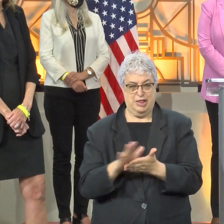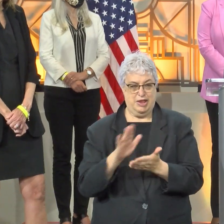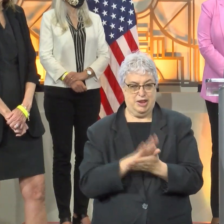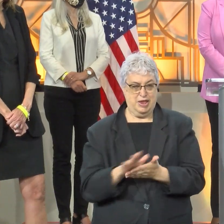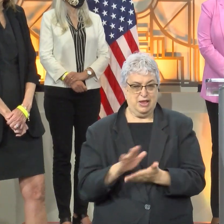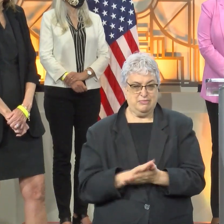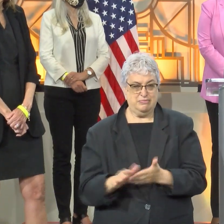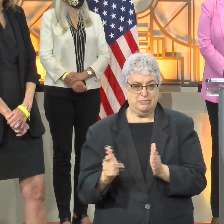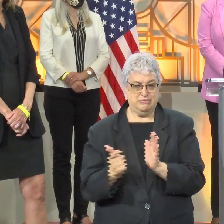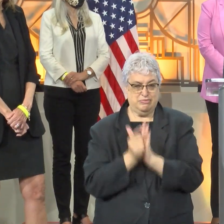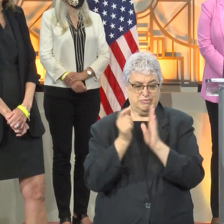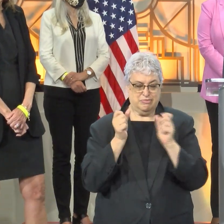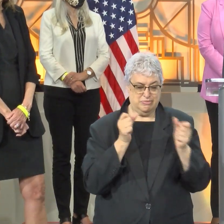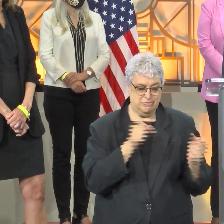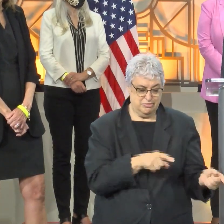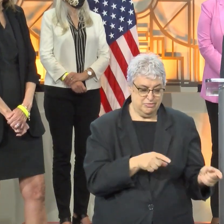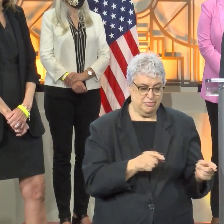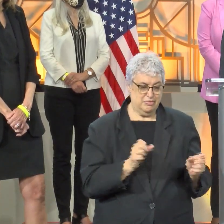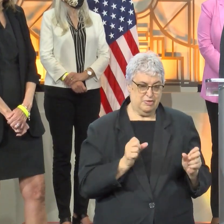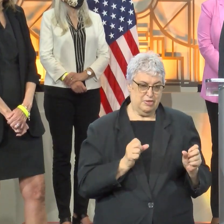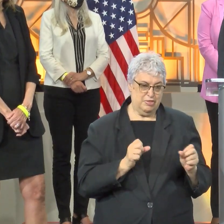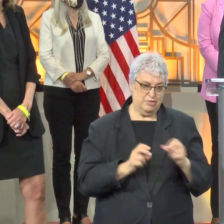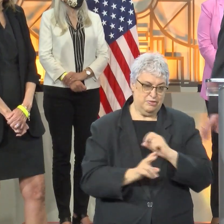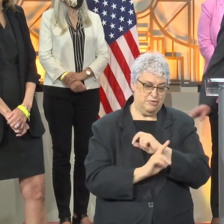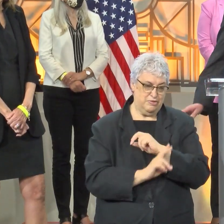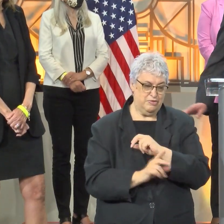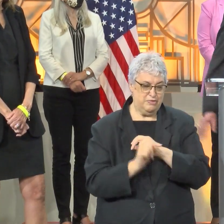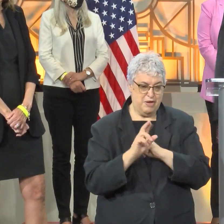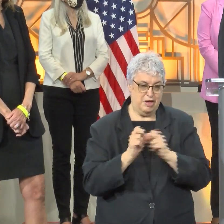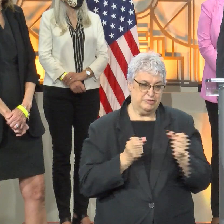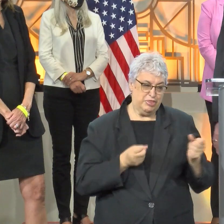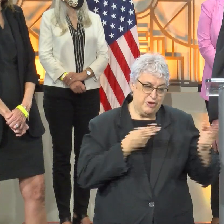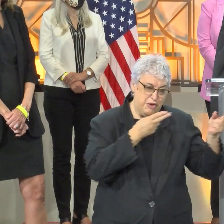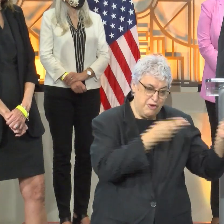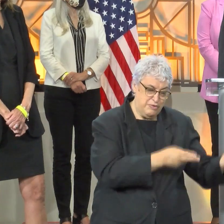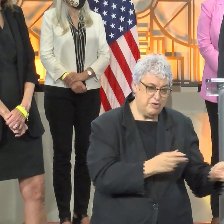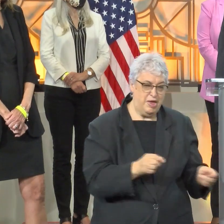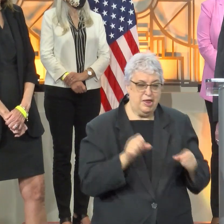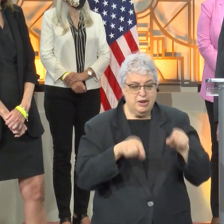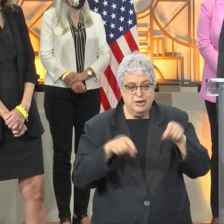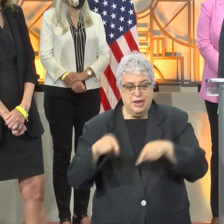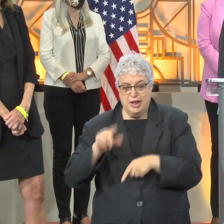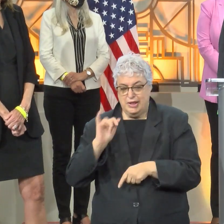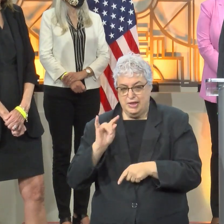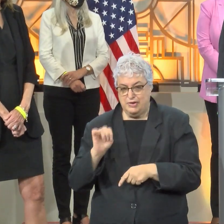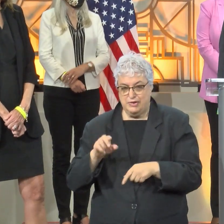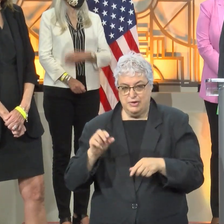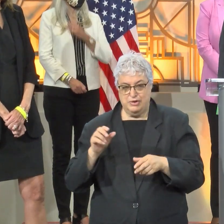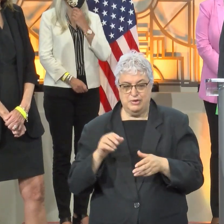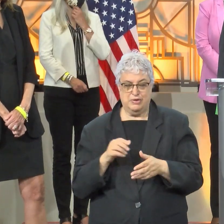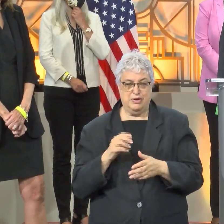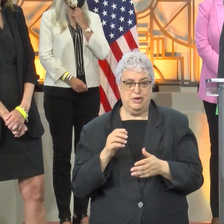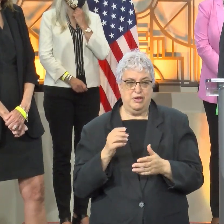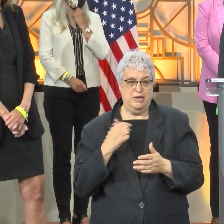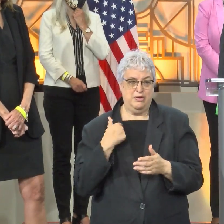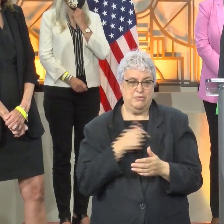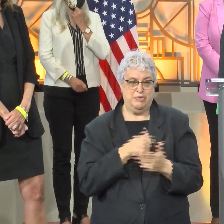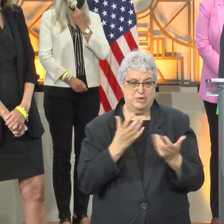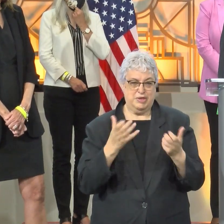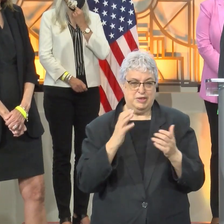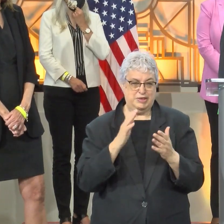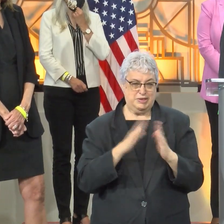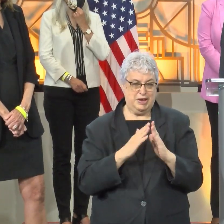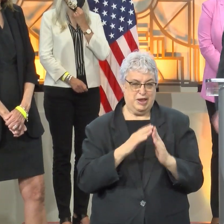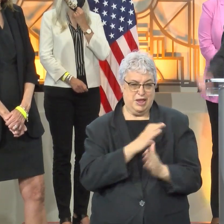up illegal dumping and litter. So we look forward to working with the campaign, with the mayor and the city